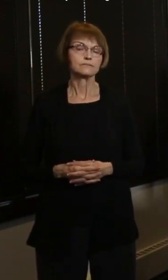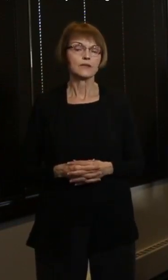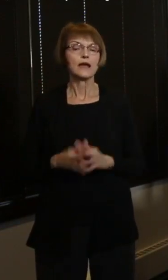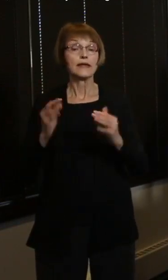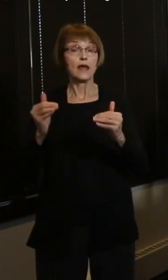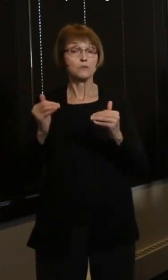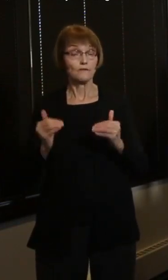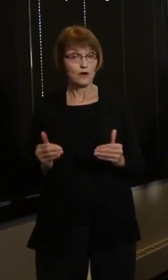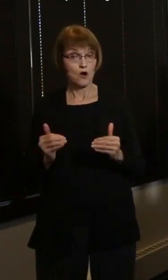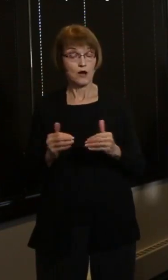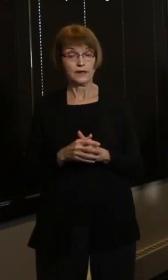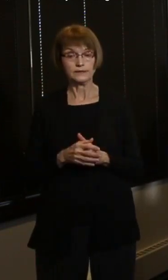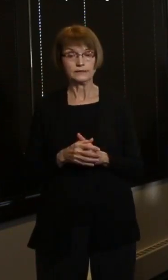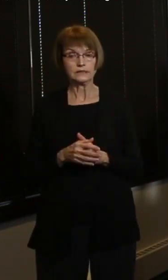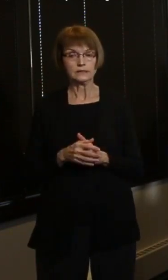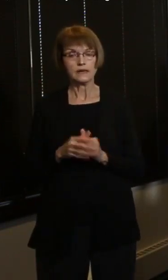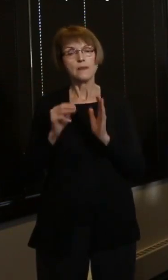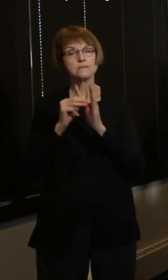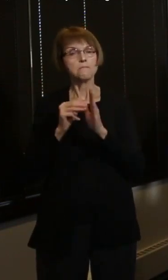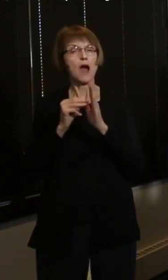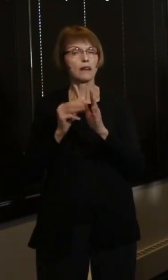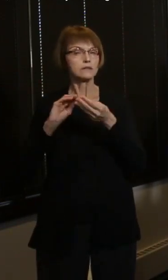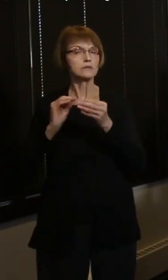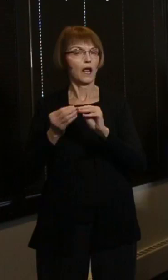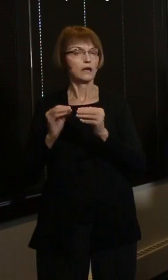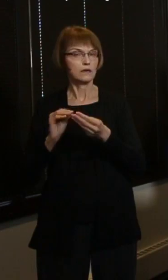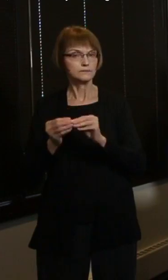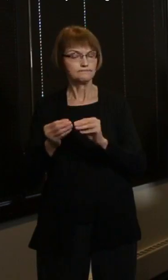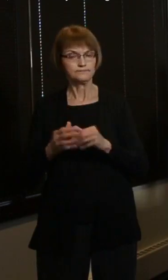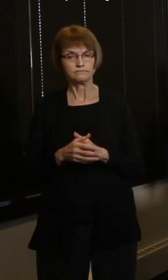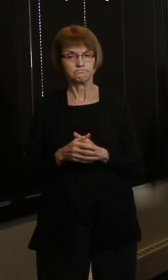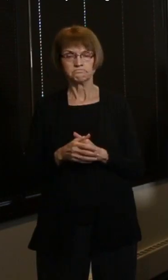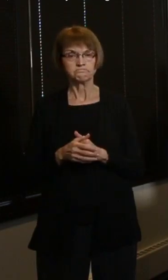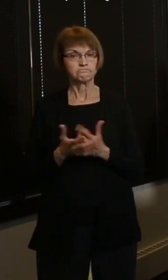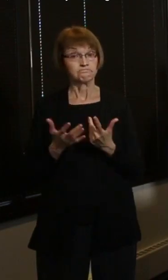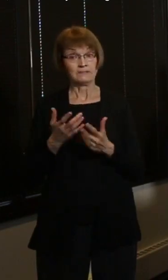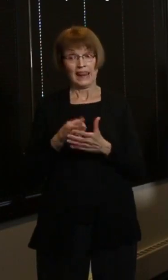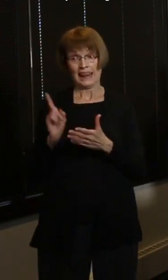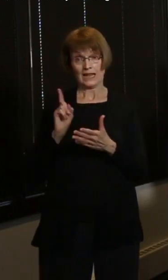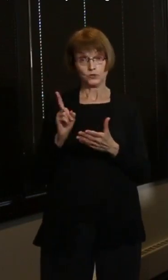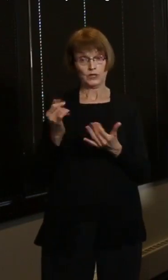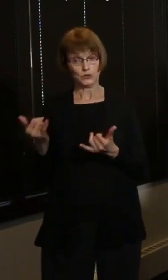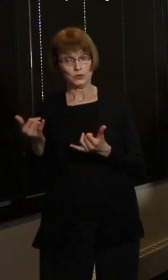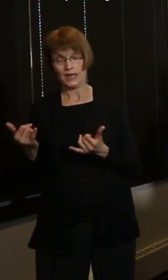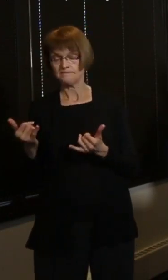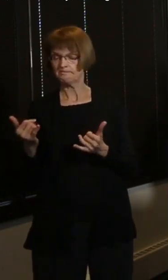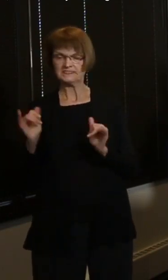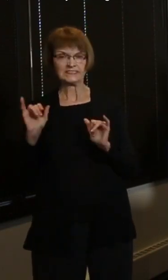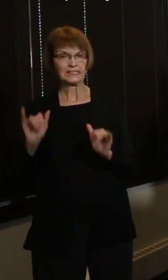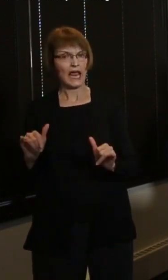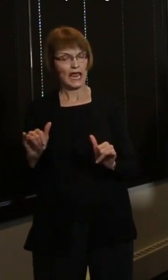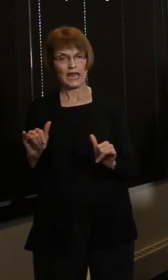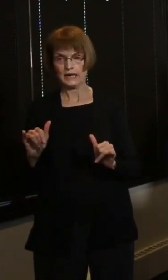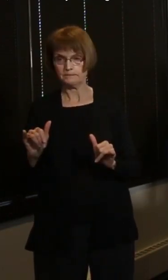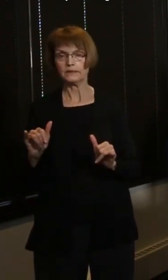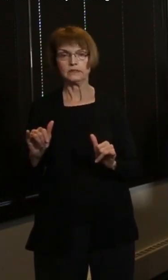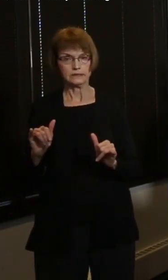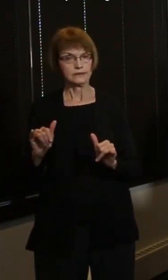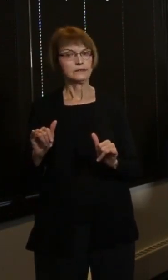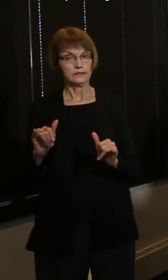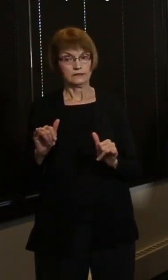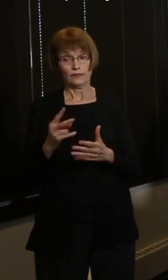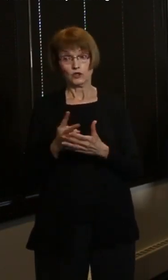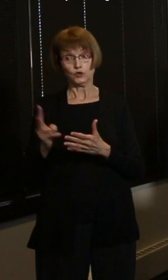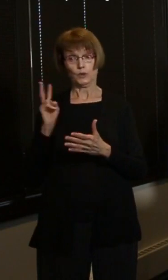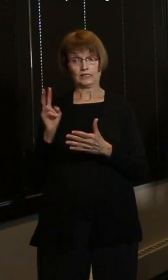Moving on now to share some of our modeling data. No change from last week with our modeling. It seems to be tracking well with the model that was updated